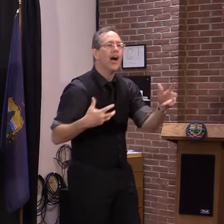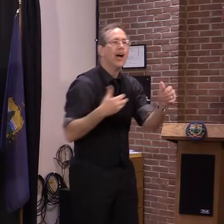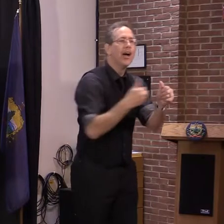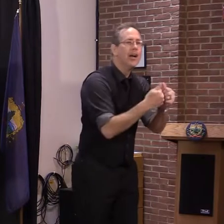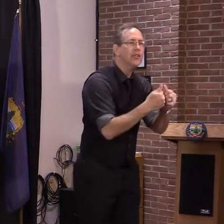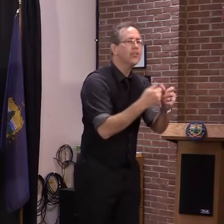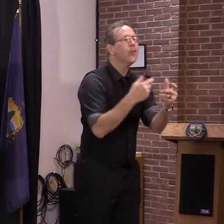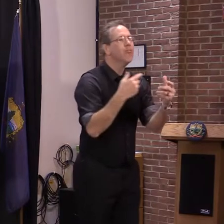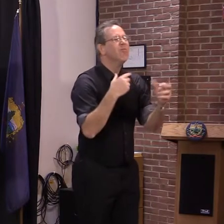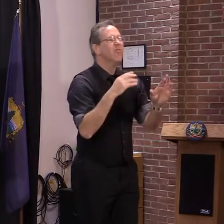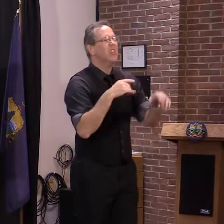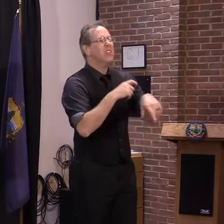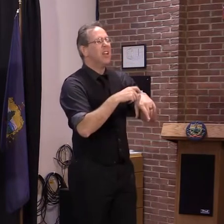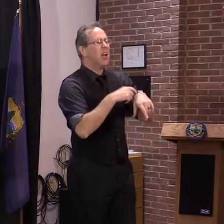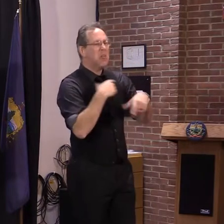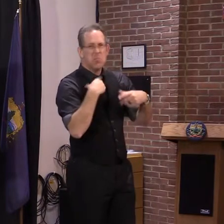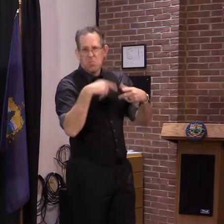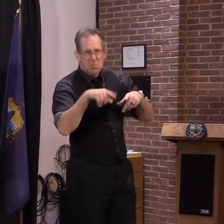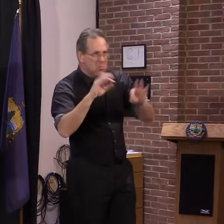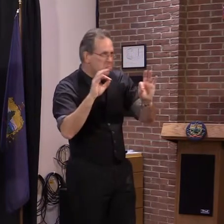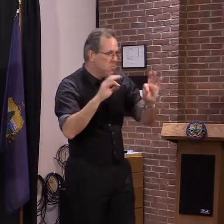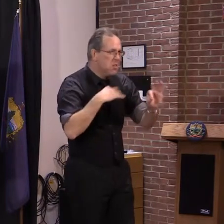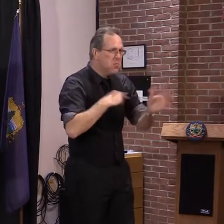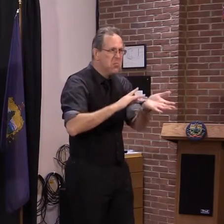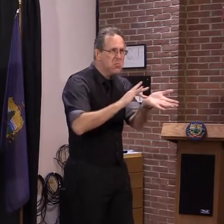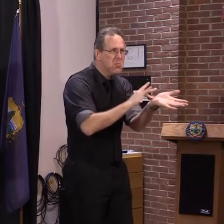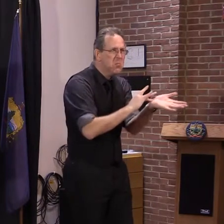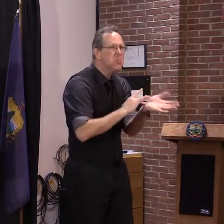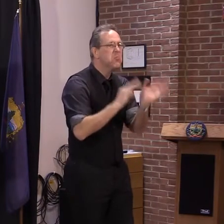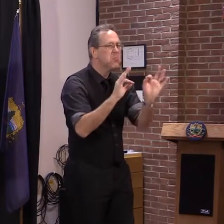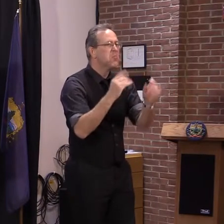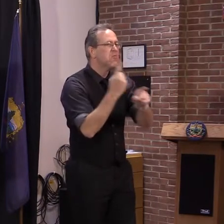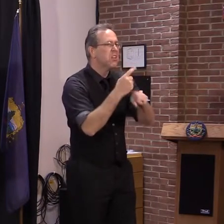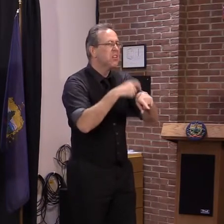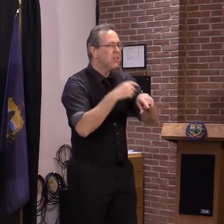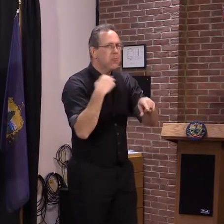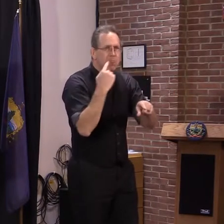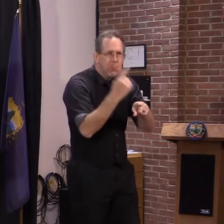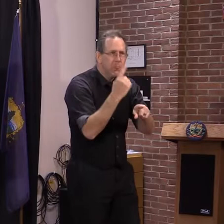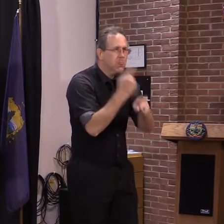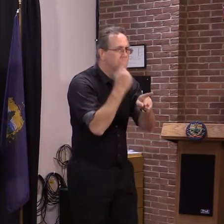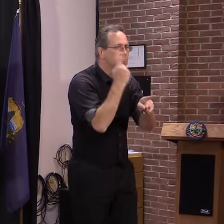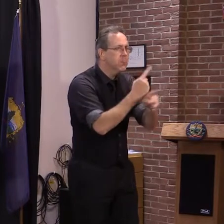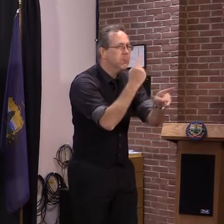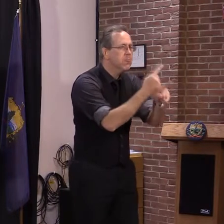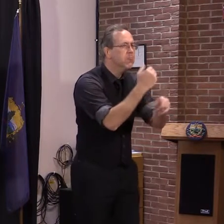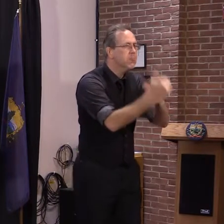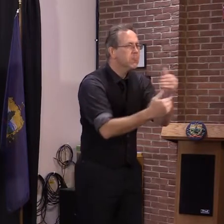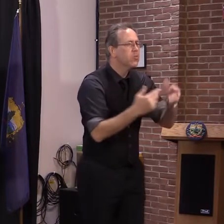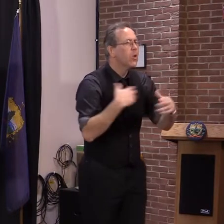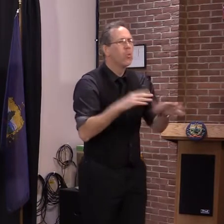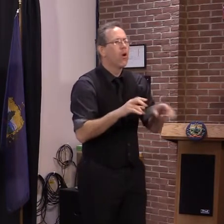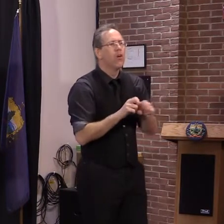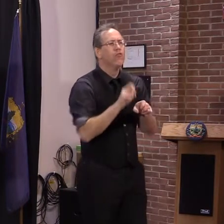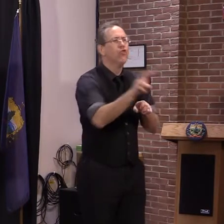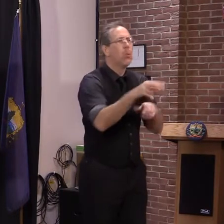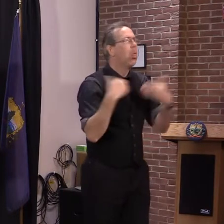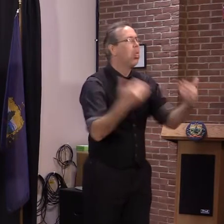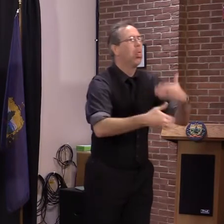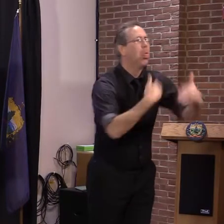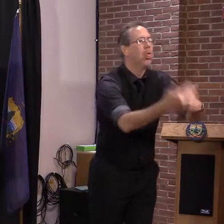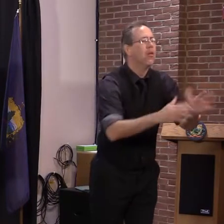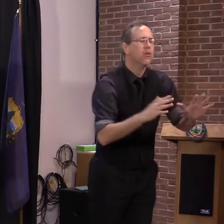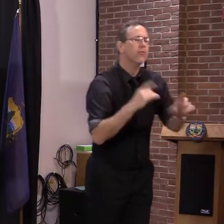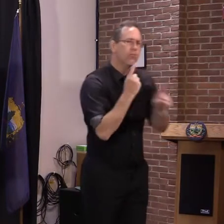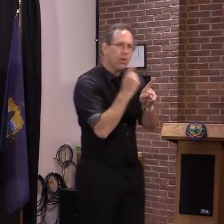removed altogether. But we prefer to make incremental steps towards that goal, as we have done throughout the entire pandemic. A